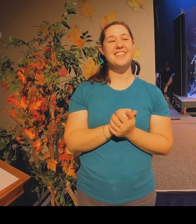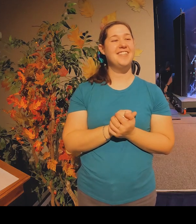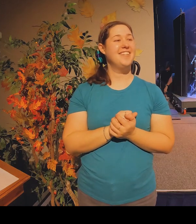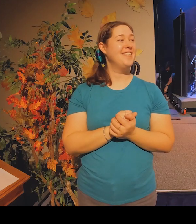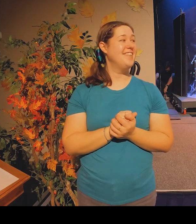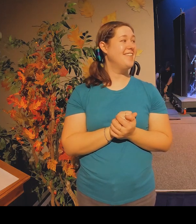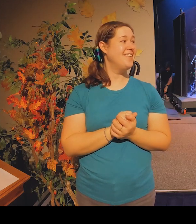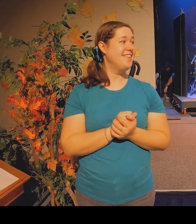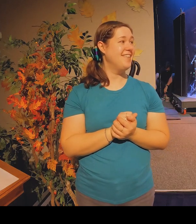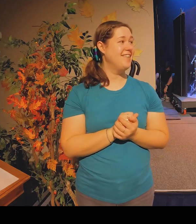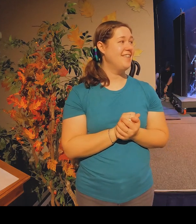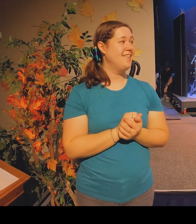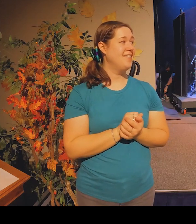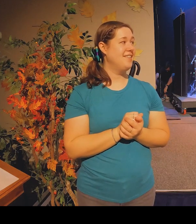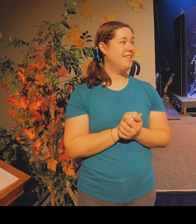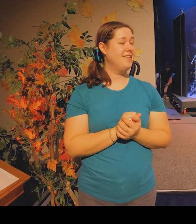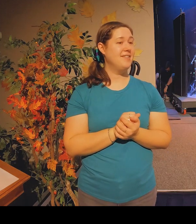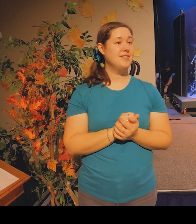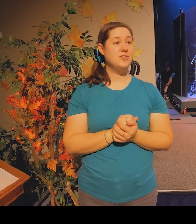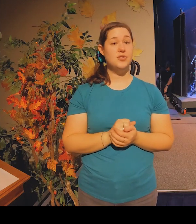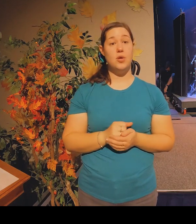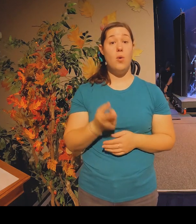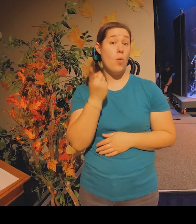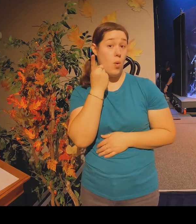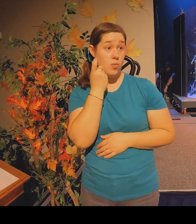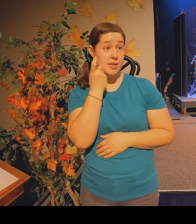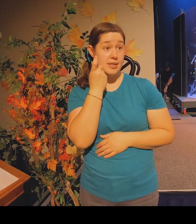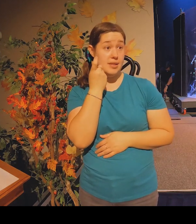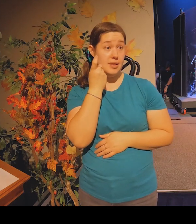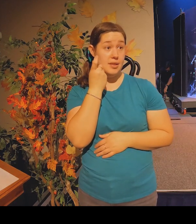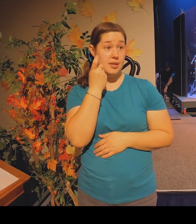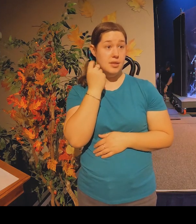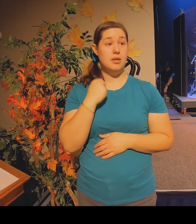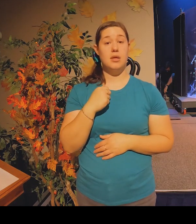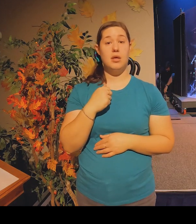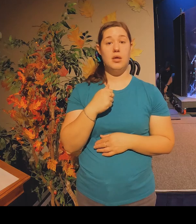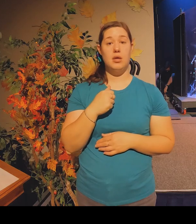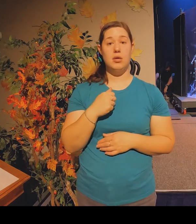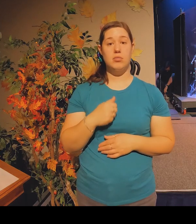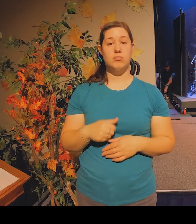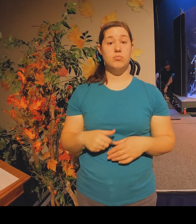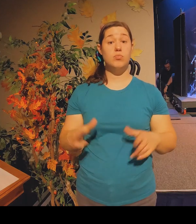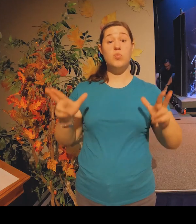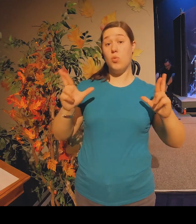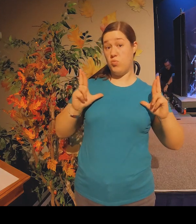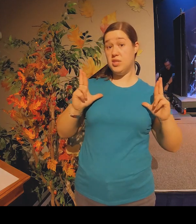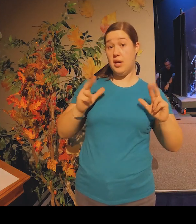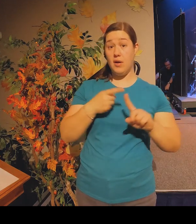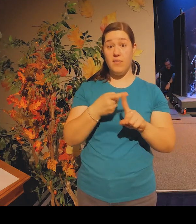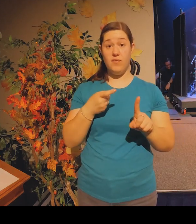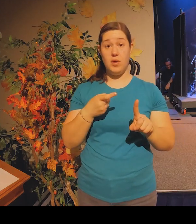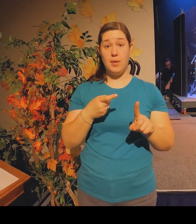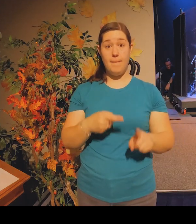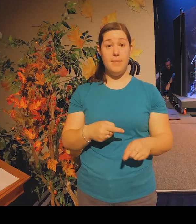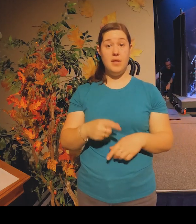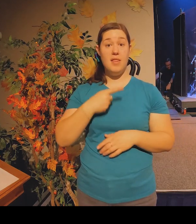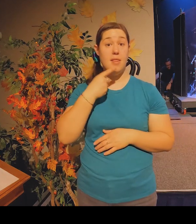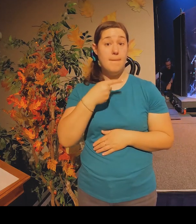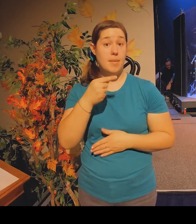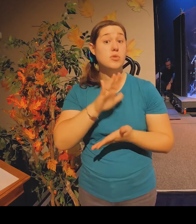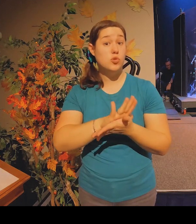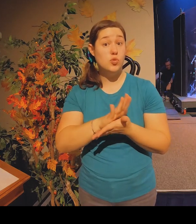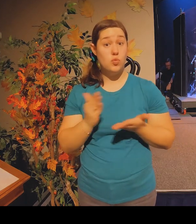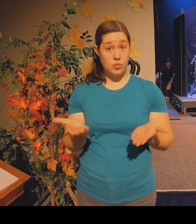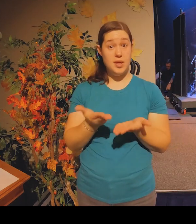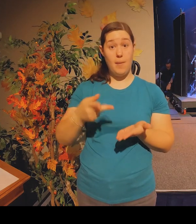Diana is a recent retiree with Polk County Public Schools. She enjoys spending time with